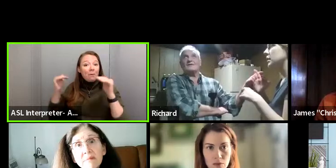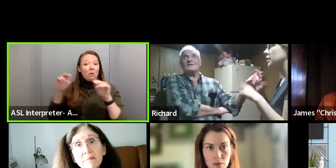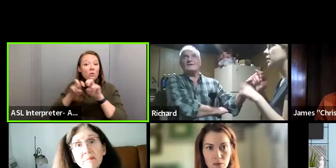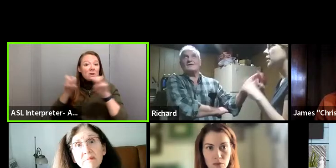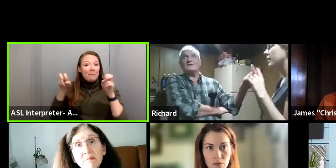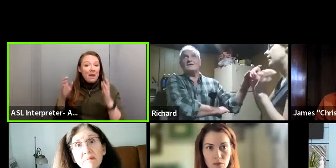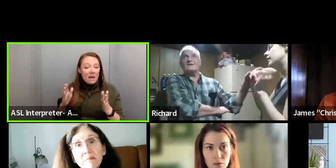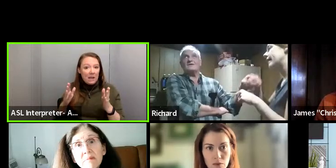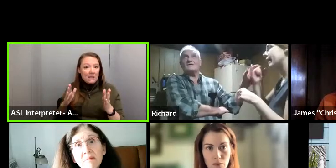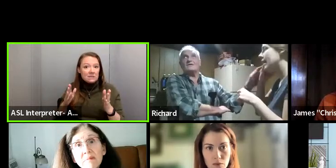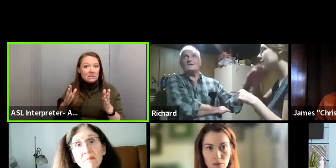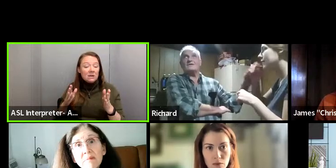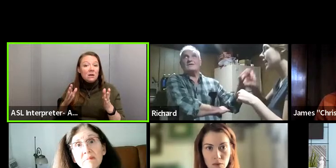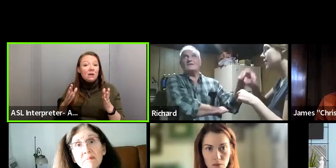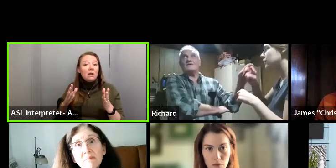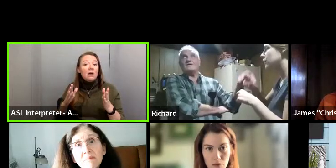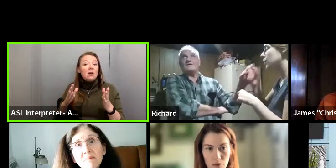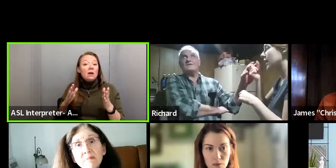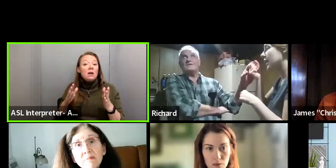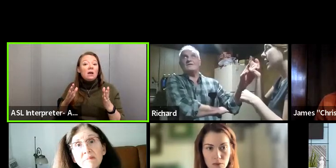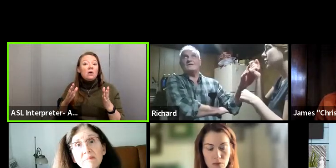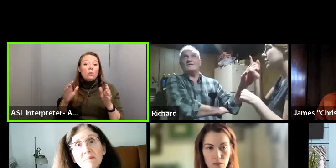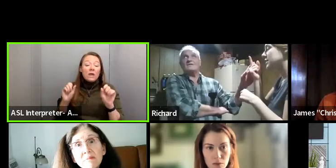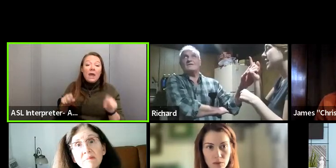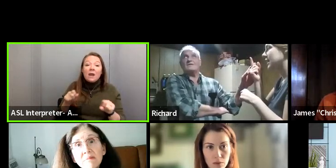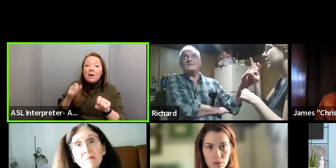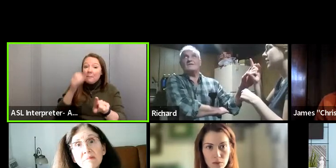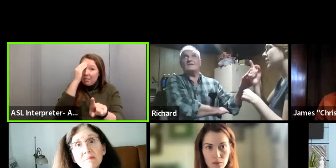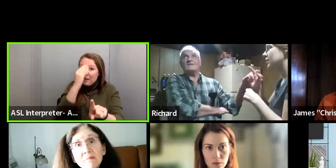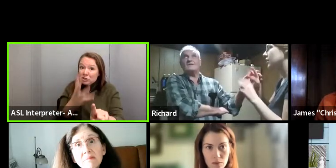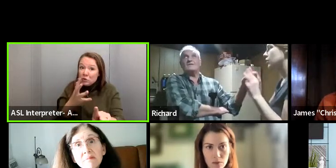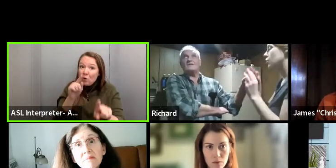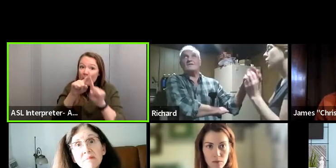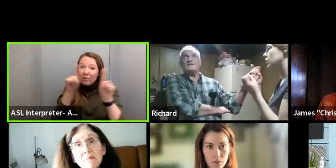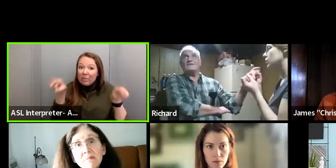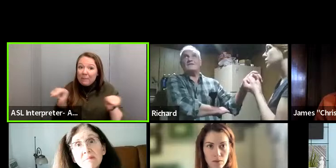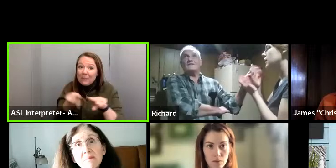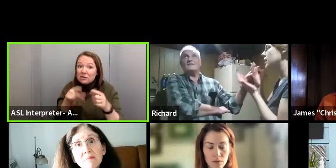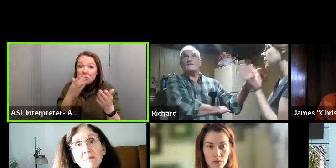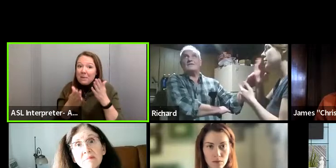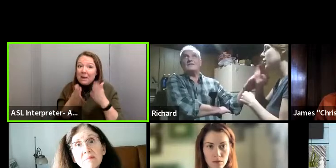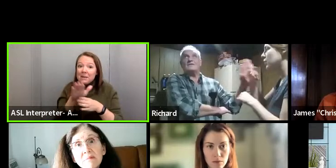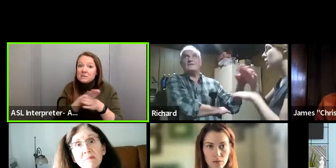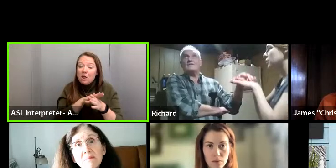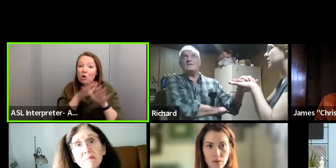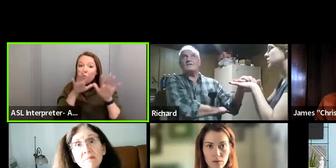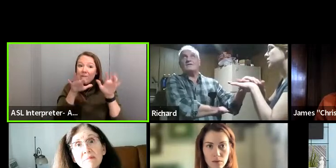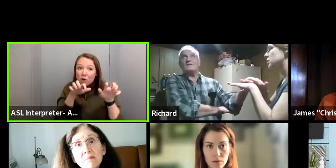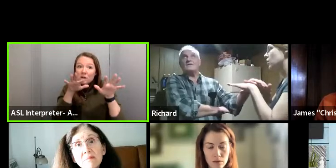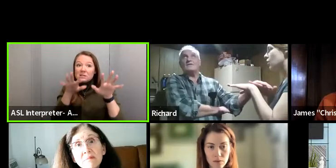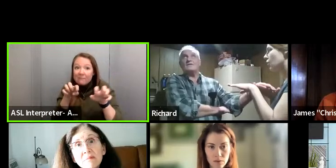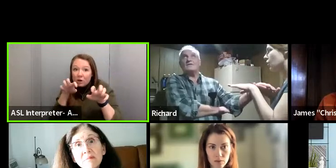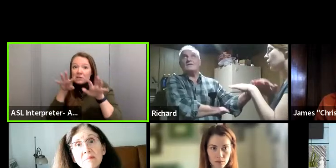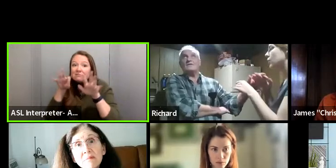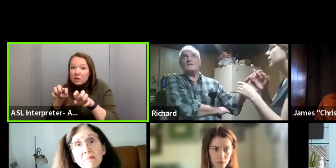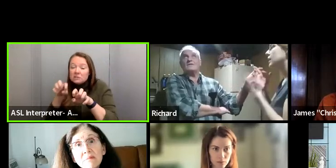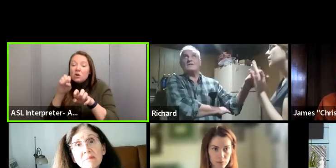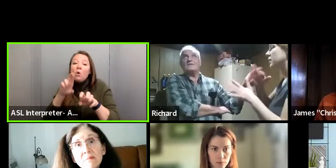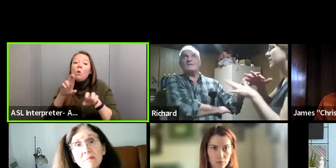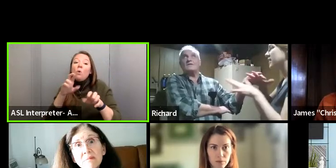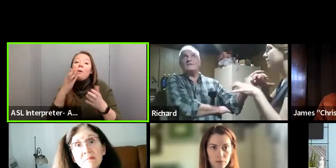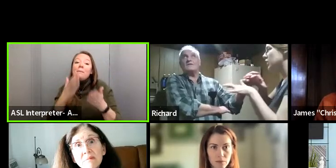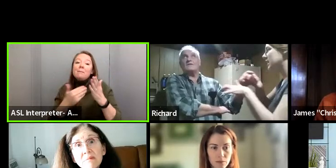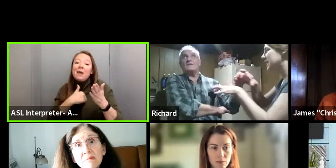performance of the webinar may slow down. You might notice some problems with audio or video the